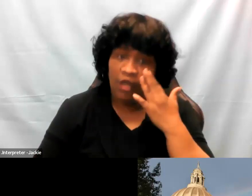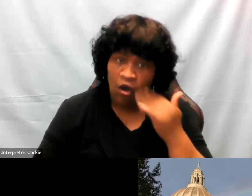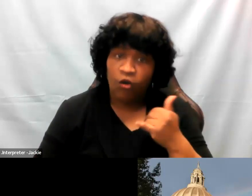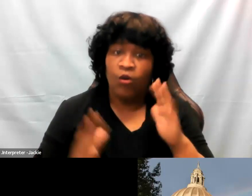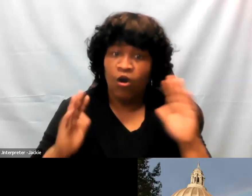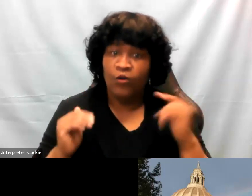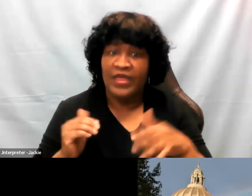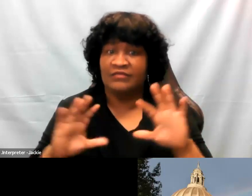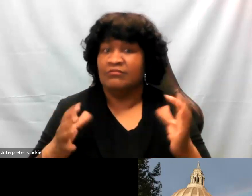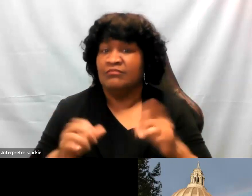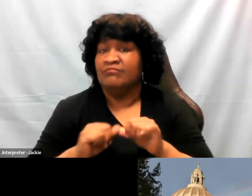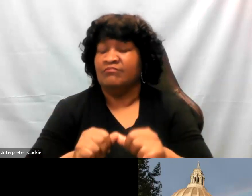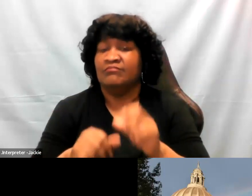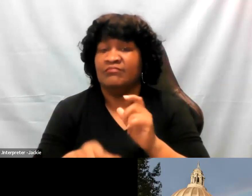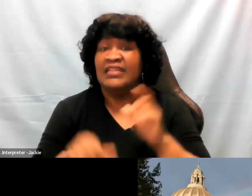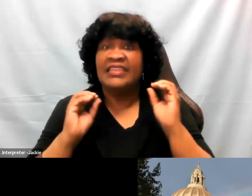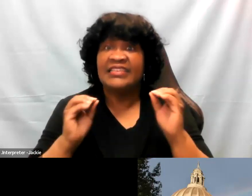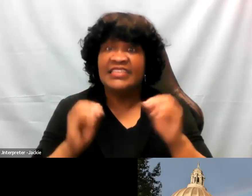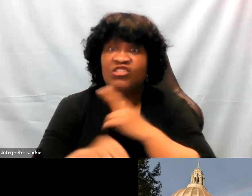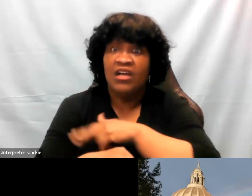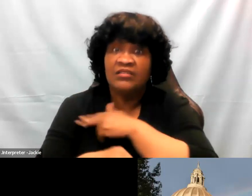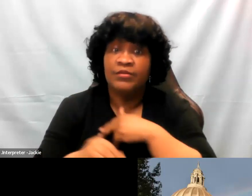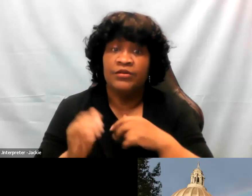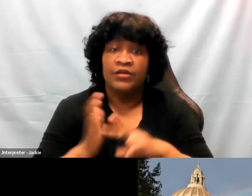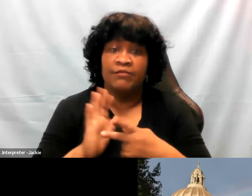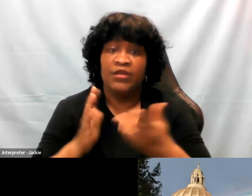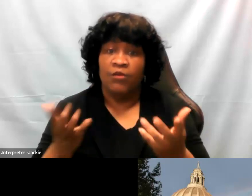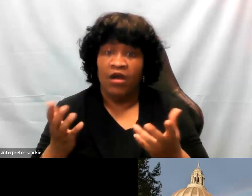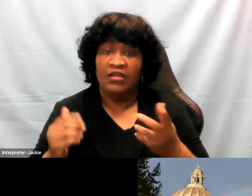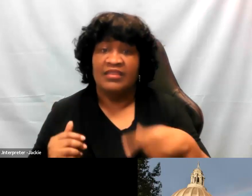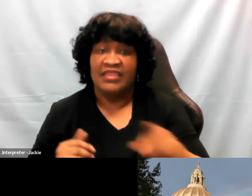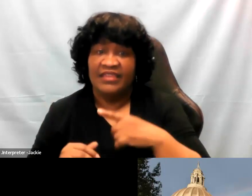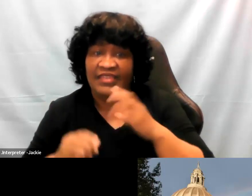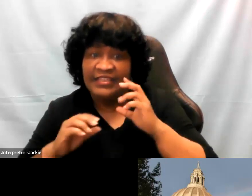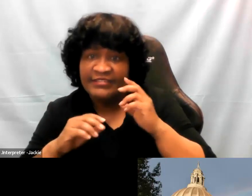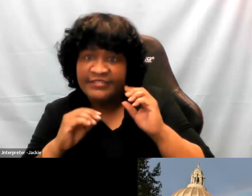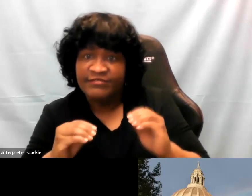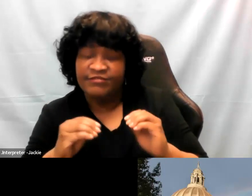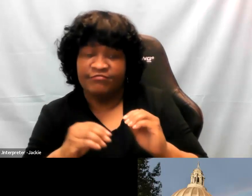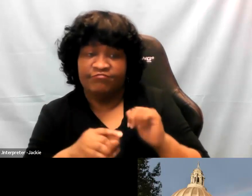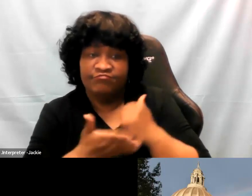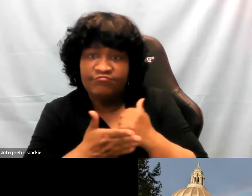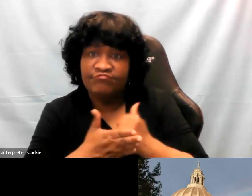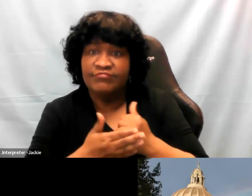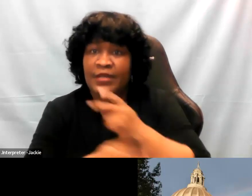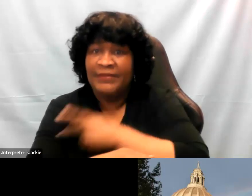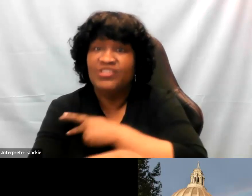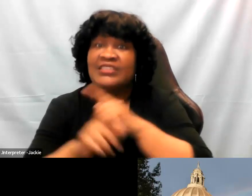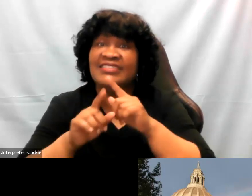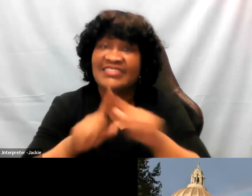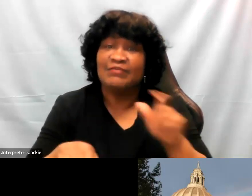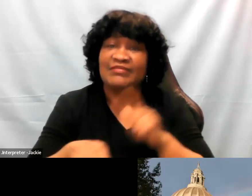workforce. And the second is that teaching hospital means that they're actually treating patients while they're learning. So really expanding